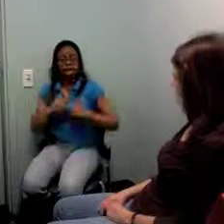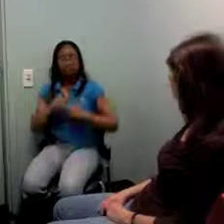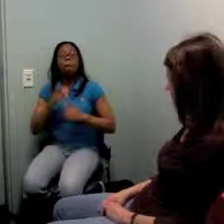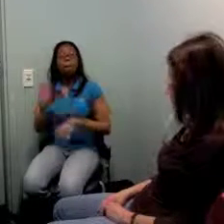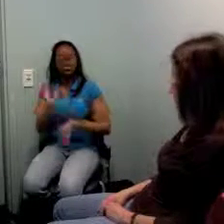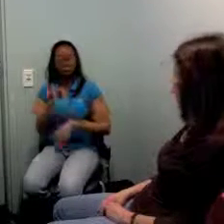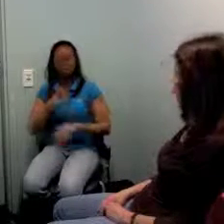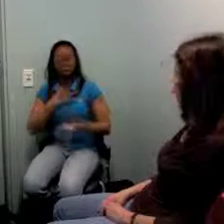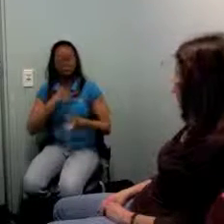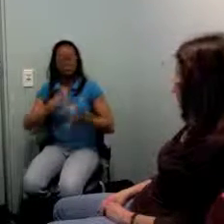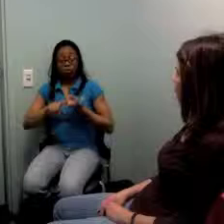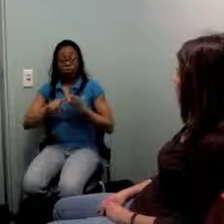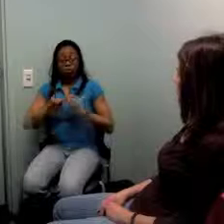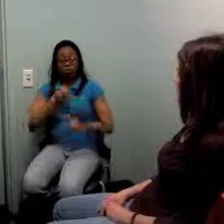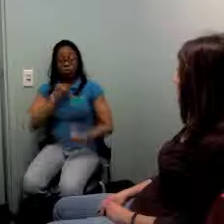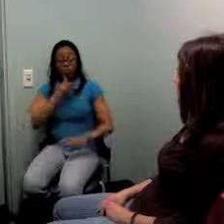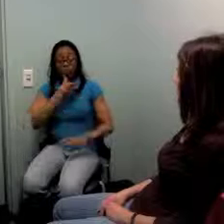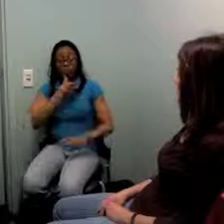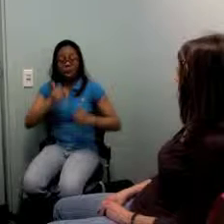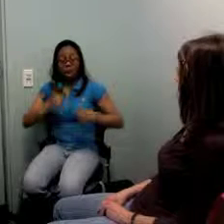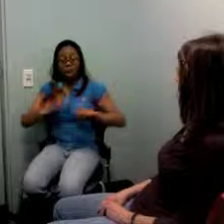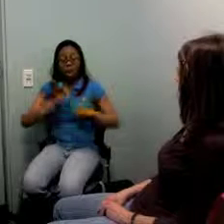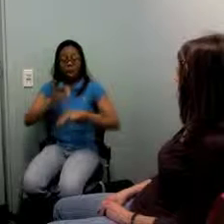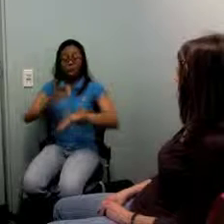right on 151st Street.